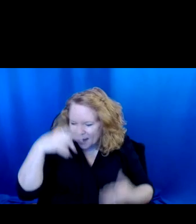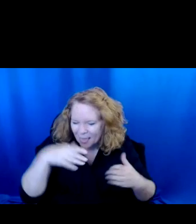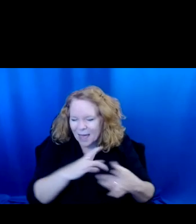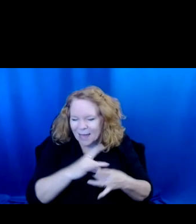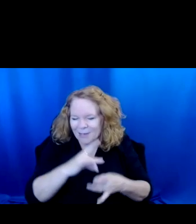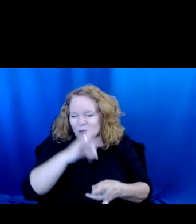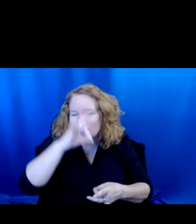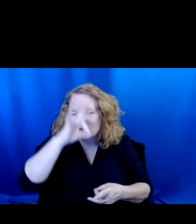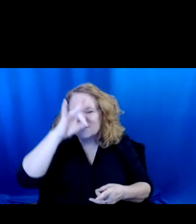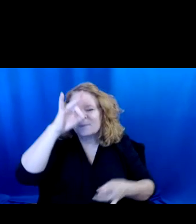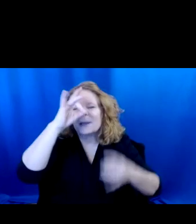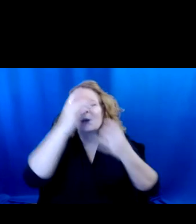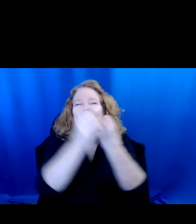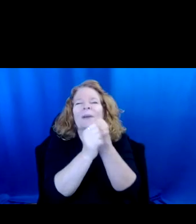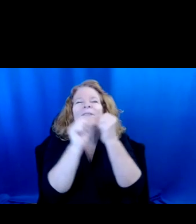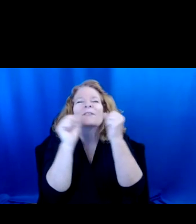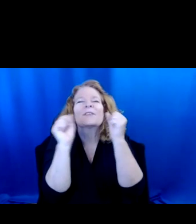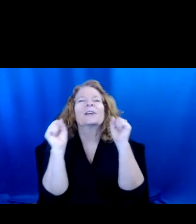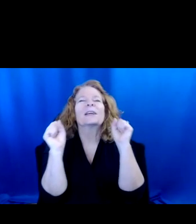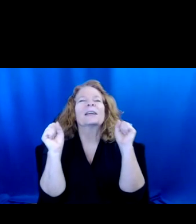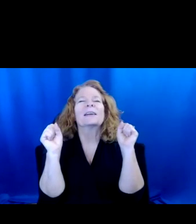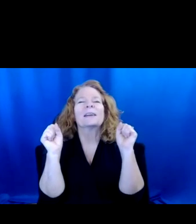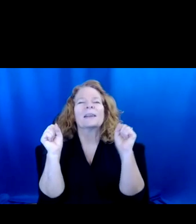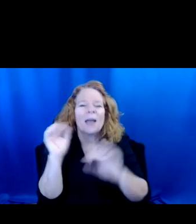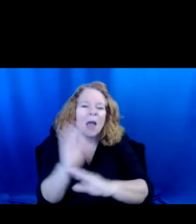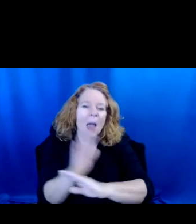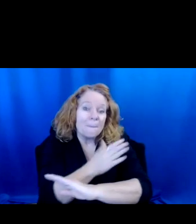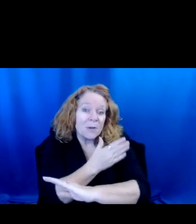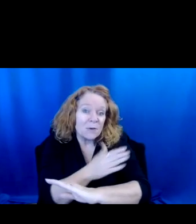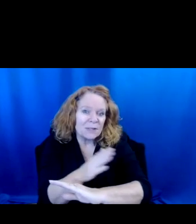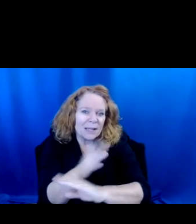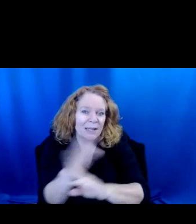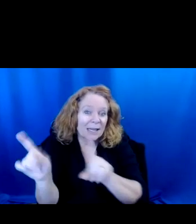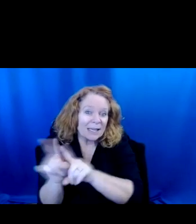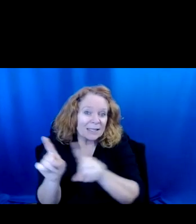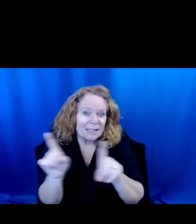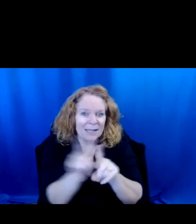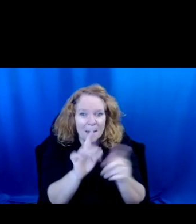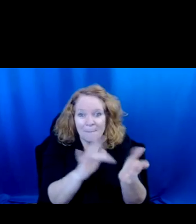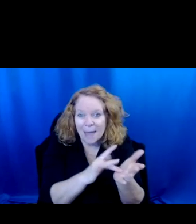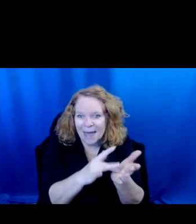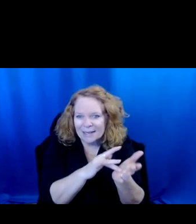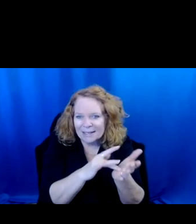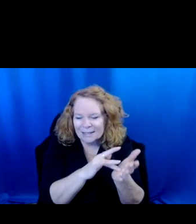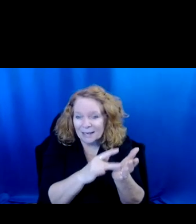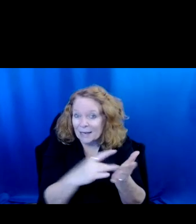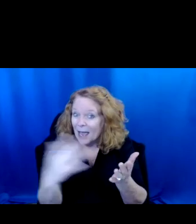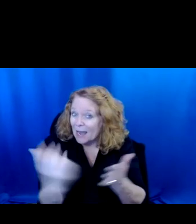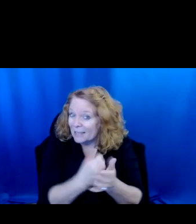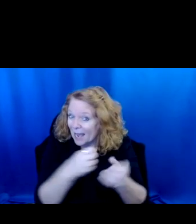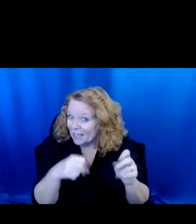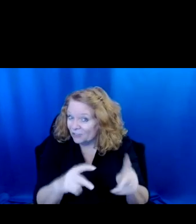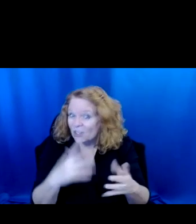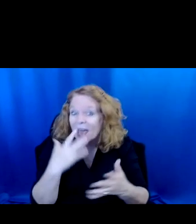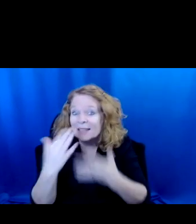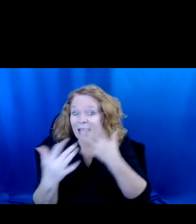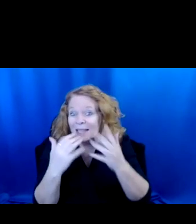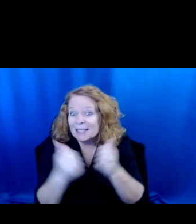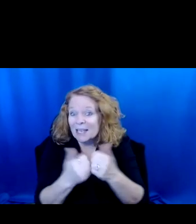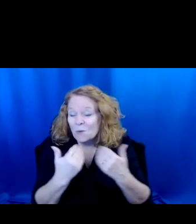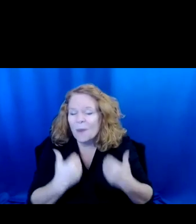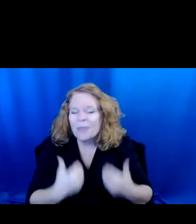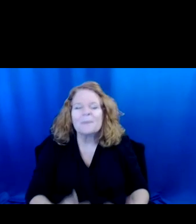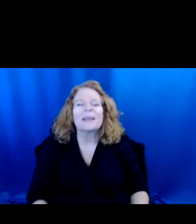spirits free. Music is the medicine. Take a trance and sing with me.